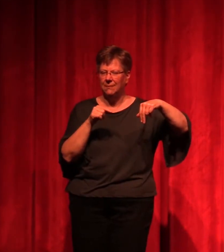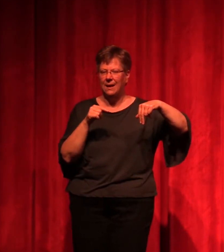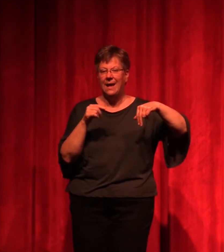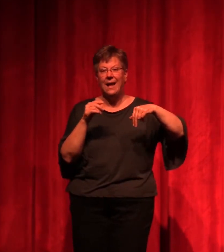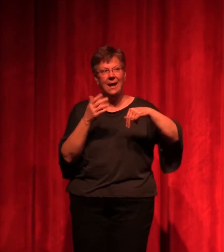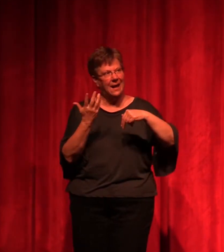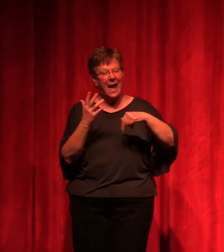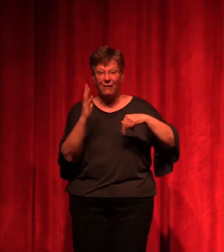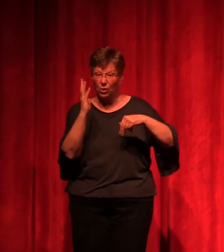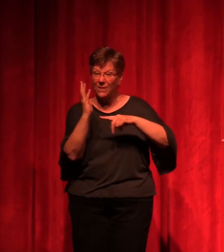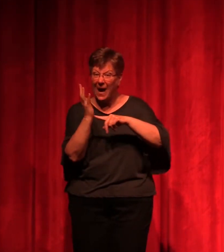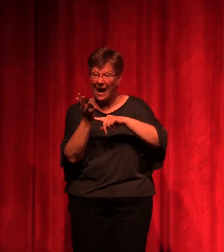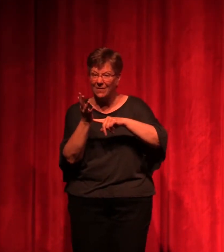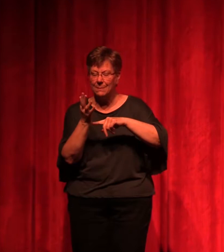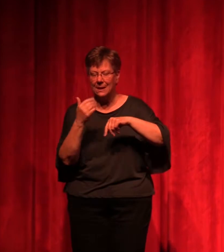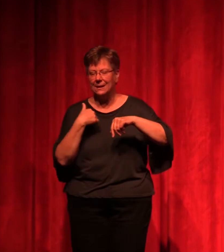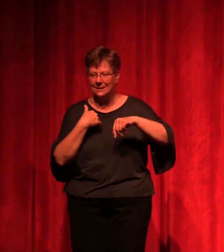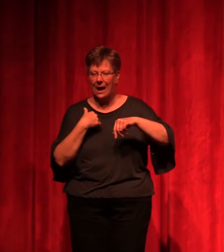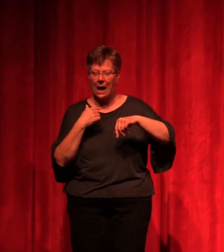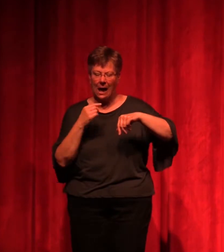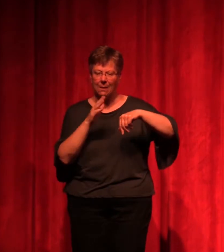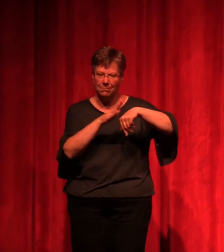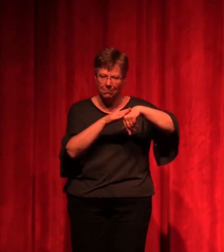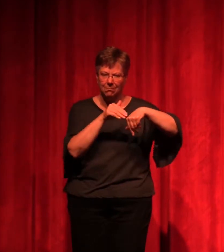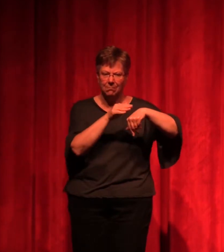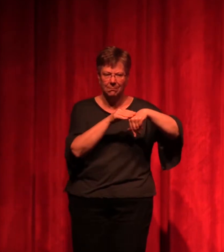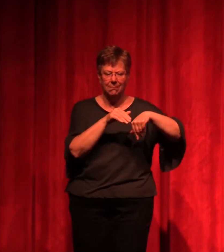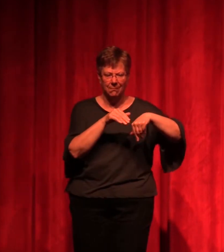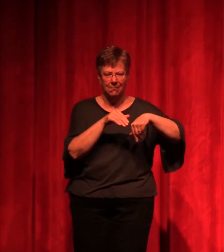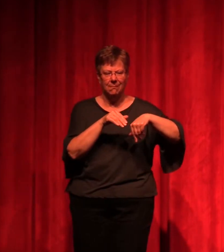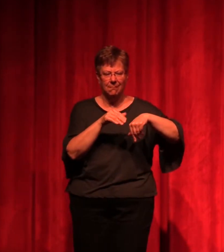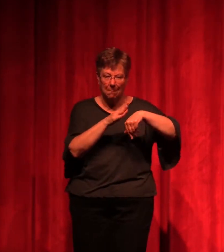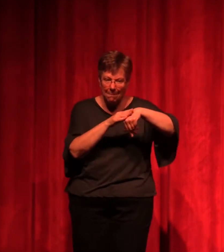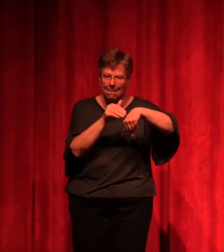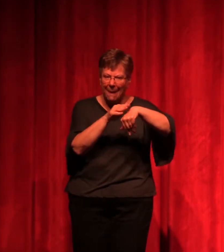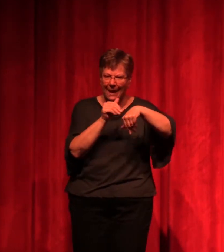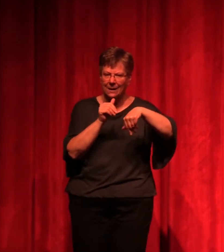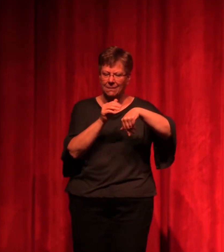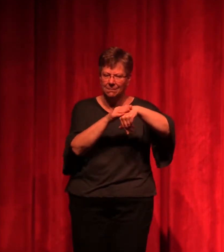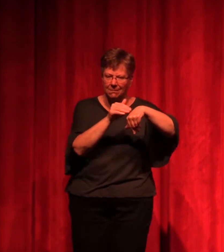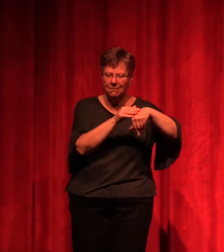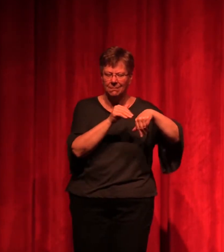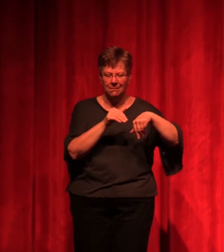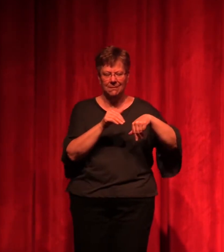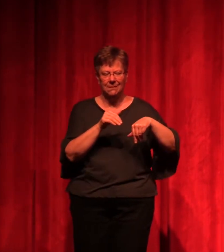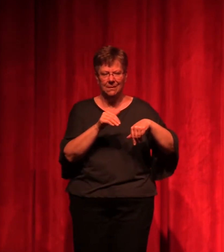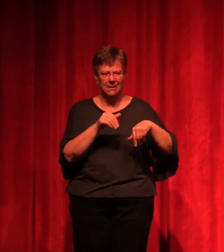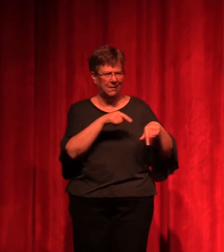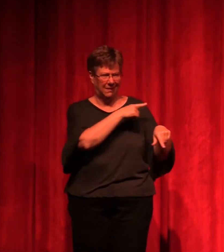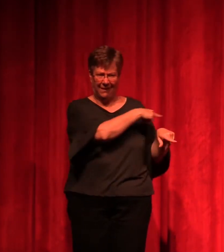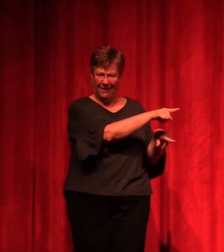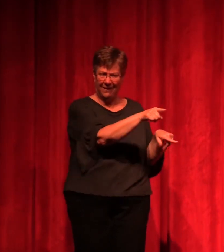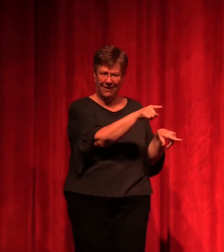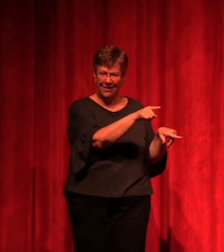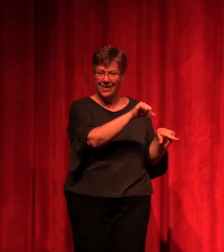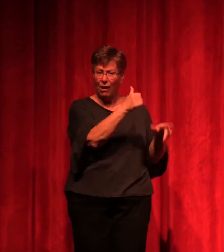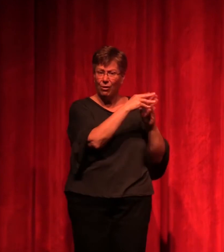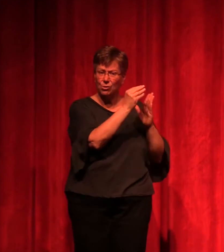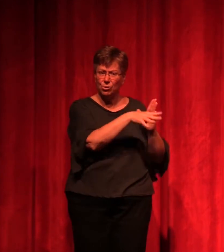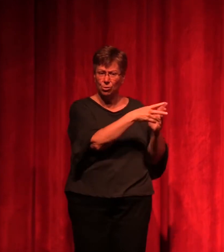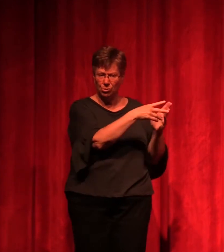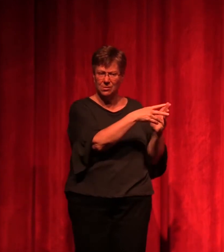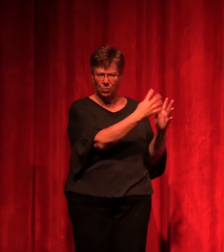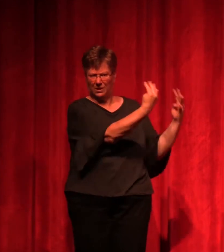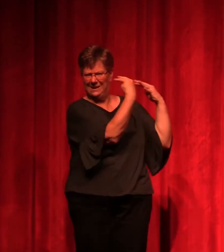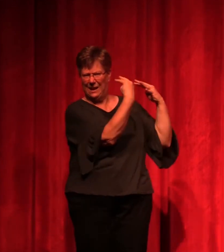minutes, everybody's gathered around, and they had quite seen something like this. And so the heckles start coming in, and they say, "Hey, Trek!" That